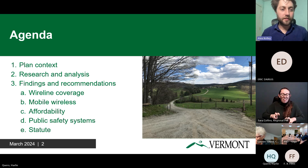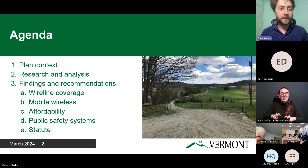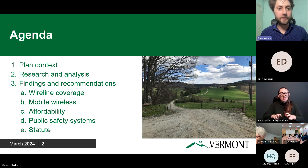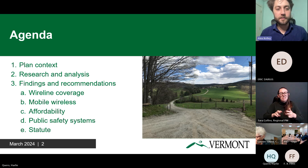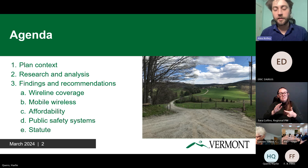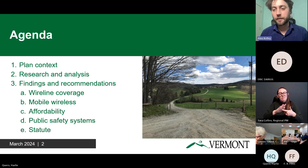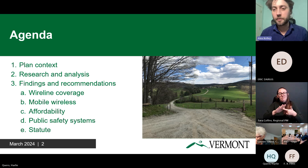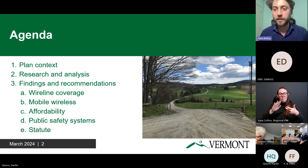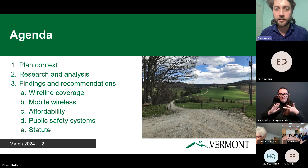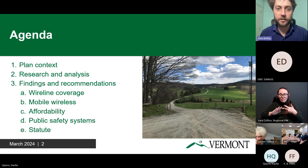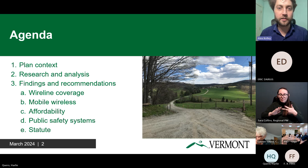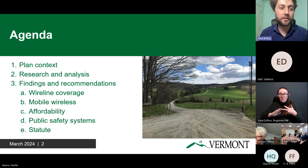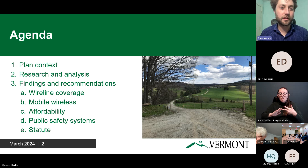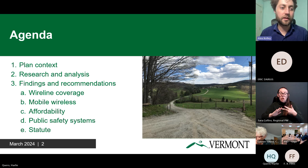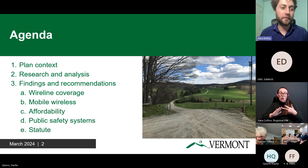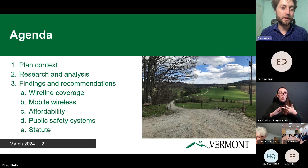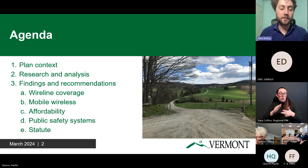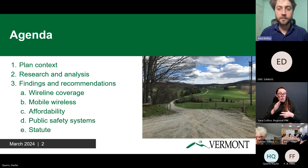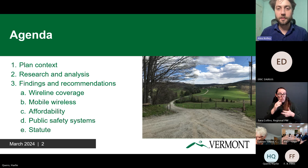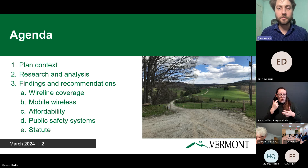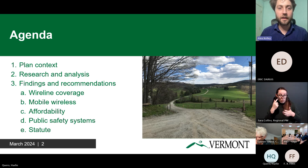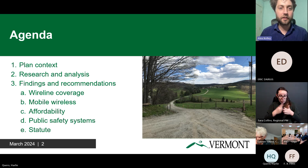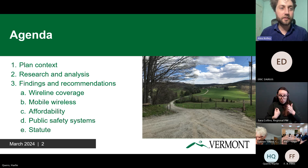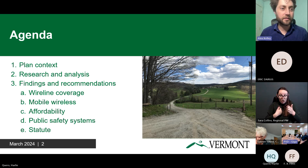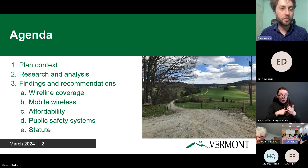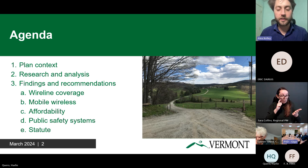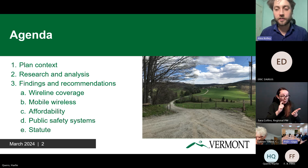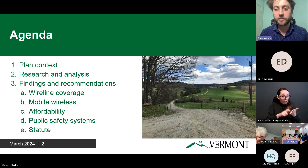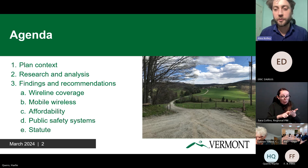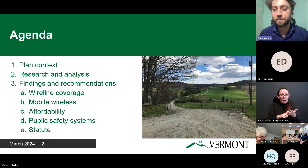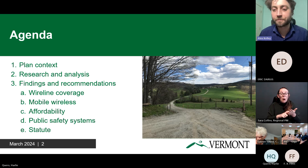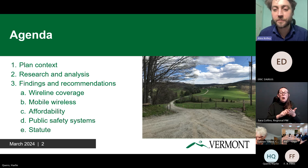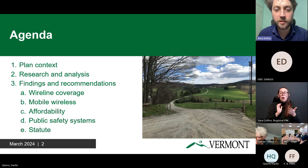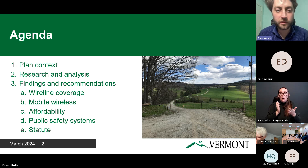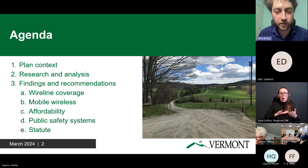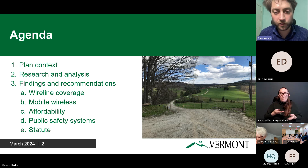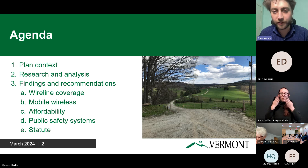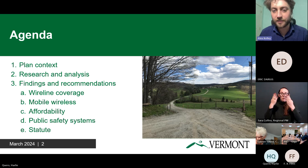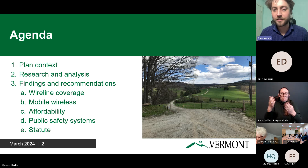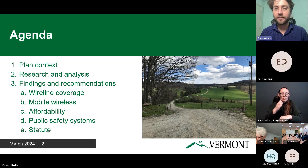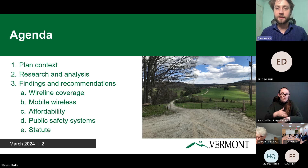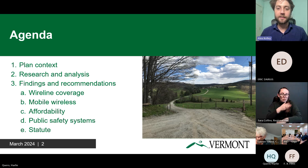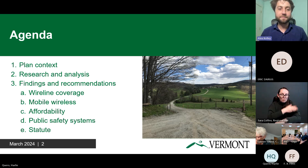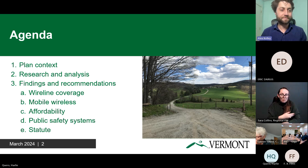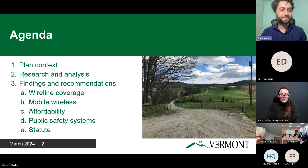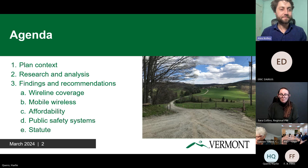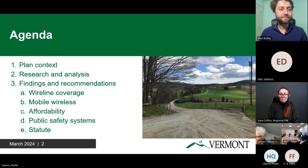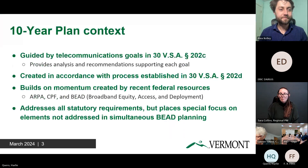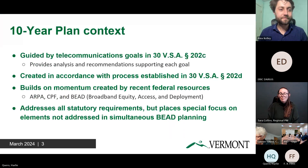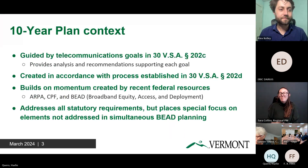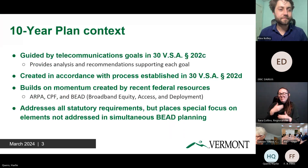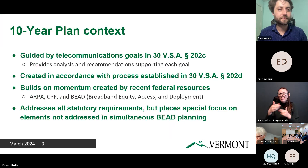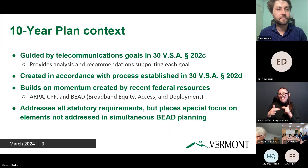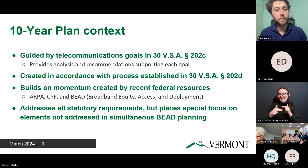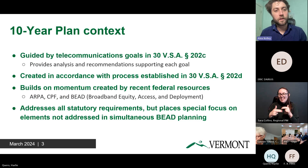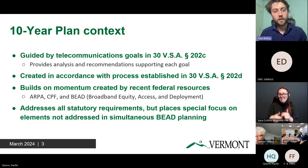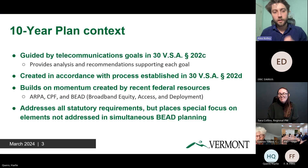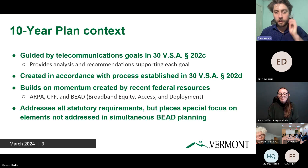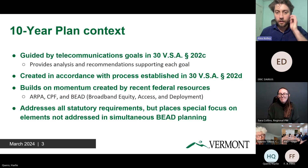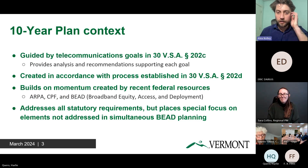of our findings and recommendations in some areas of particular note. You can go to the next slide, Harley.